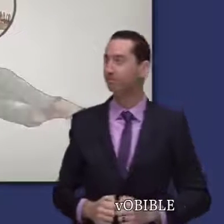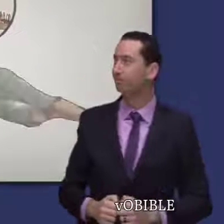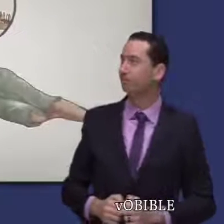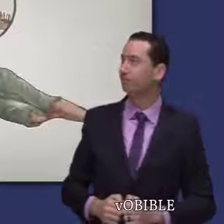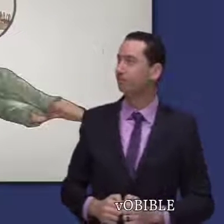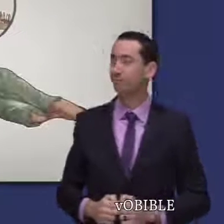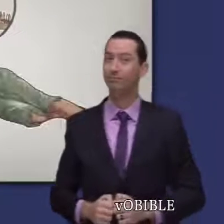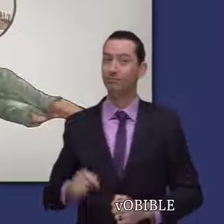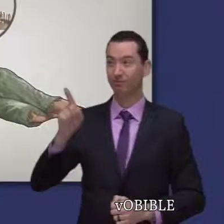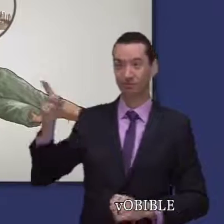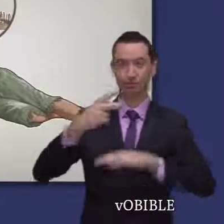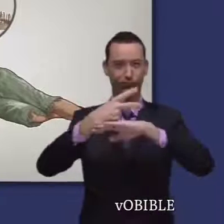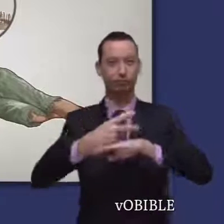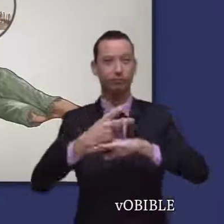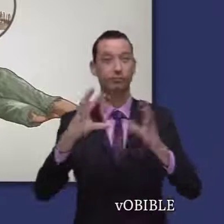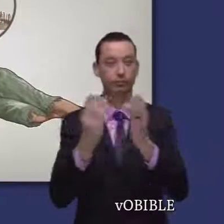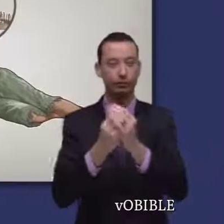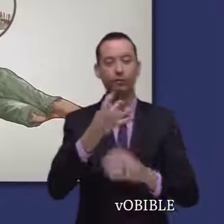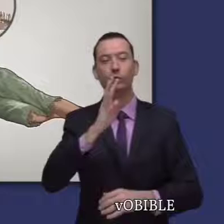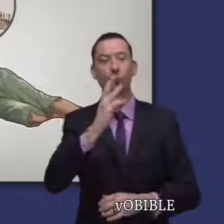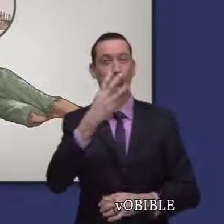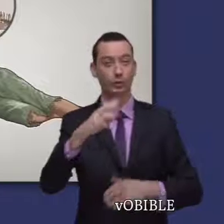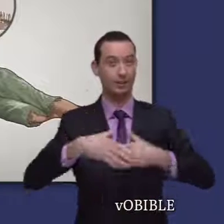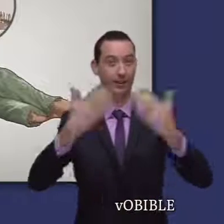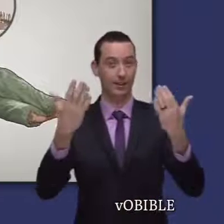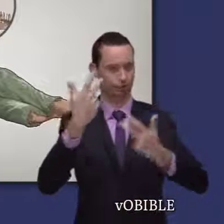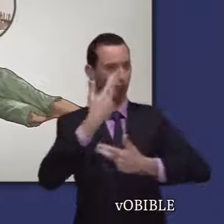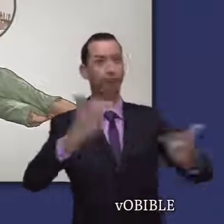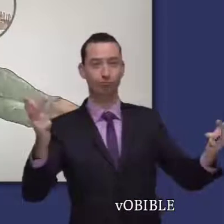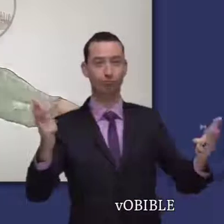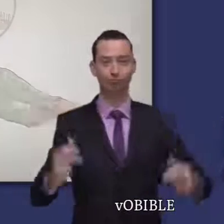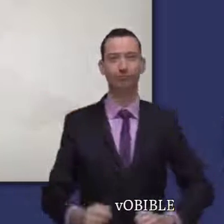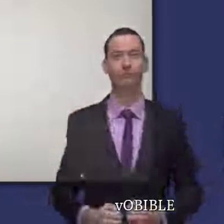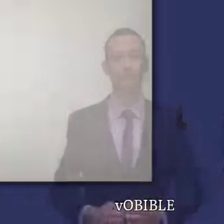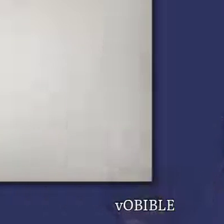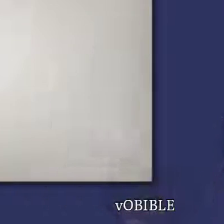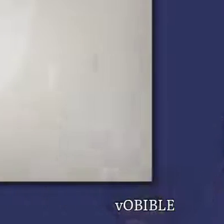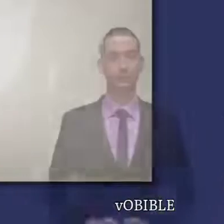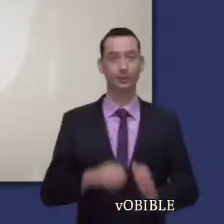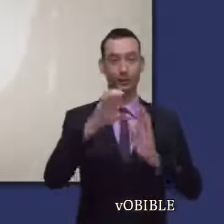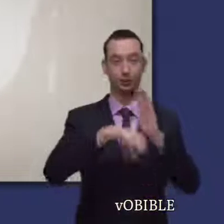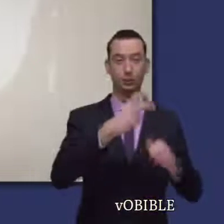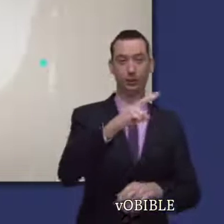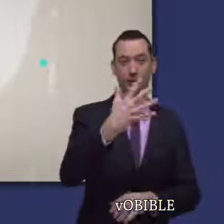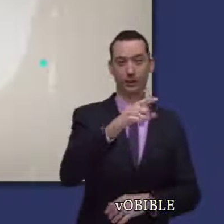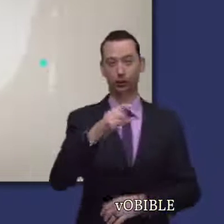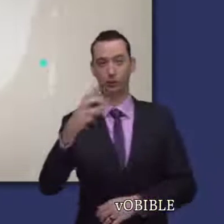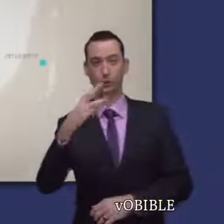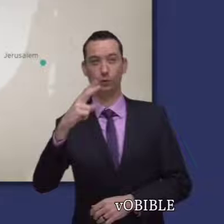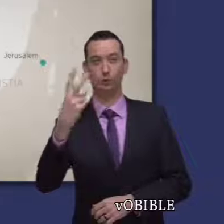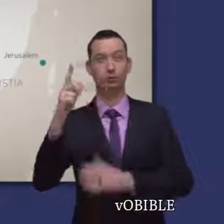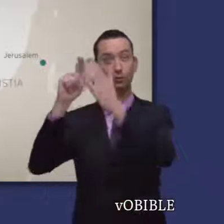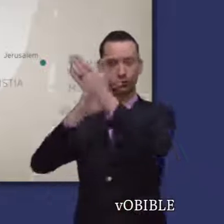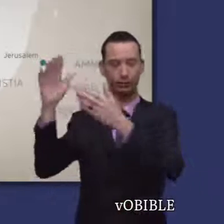of the coming siege, he laid on his side for 430 days, In chapters 25 to